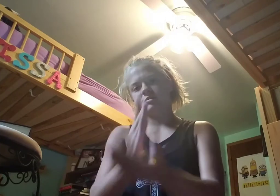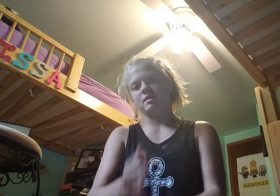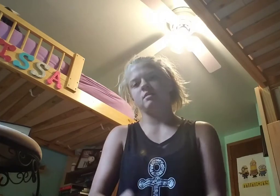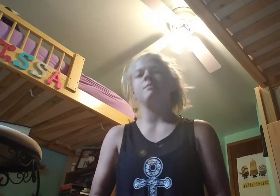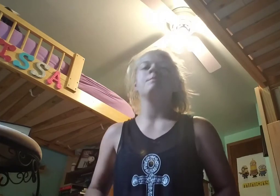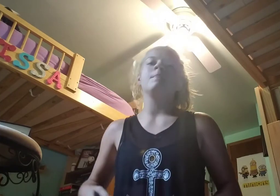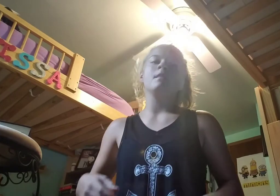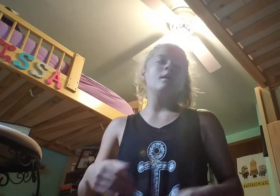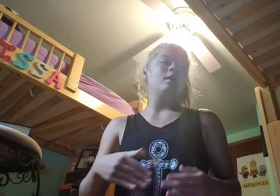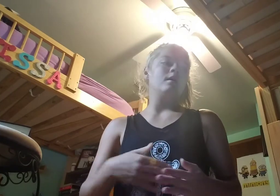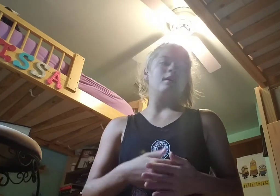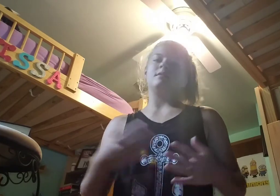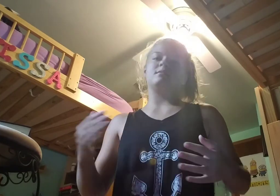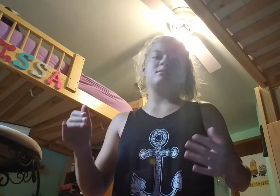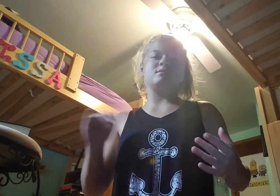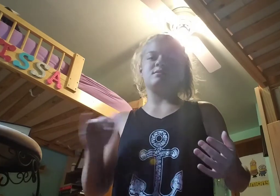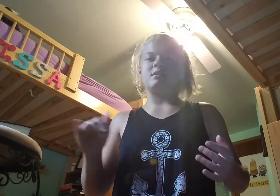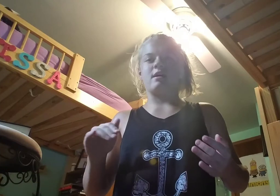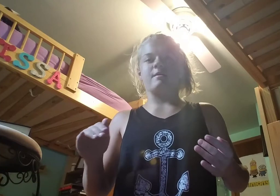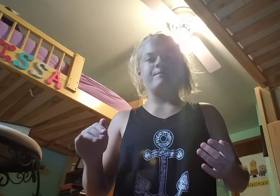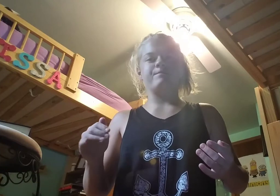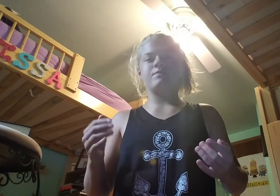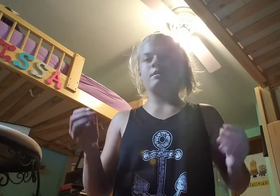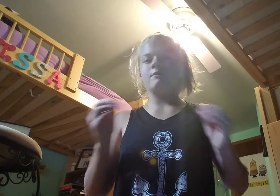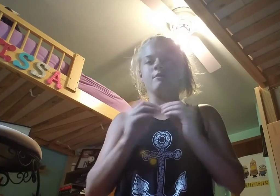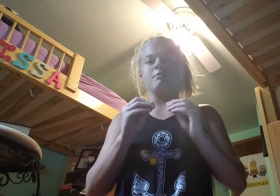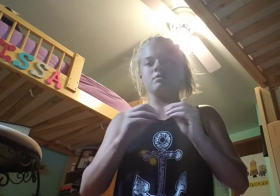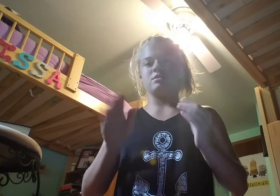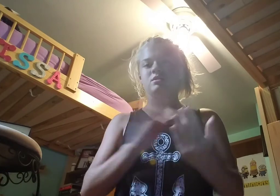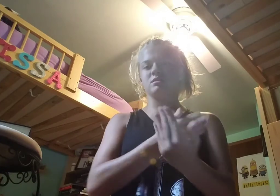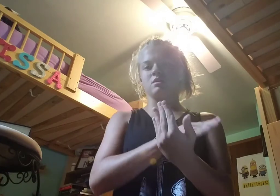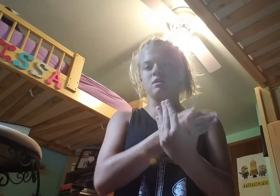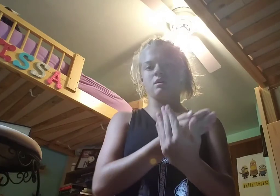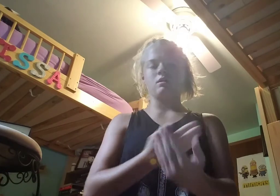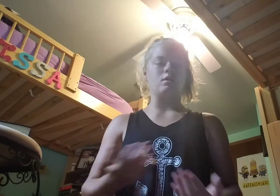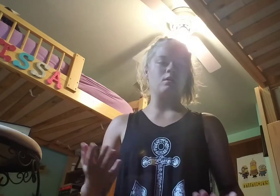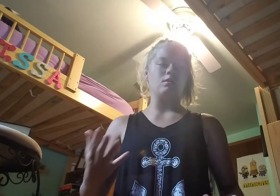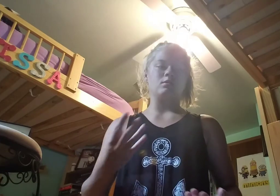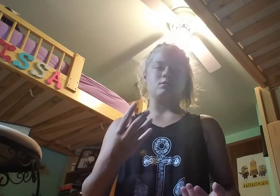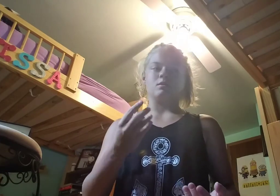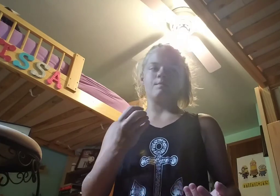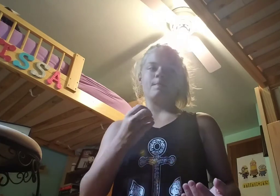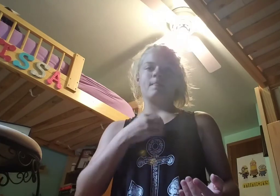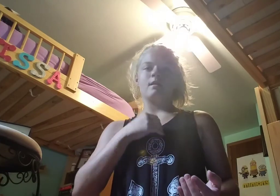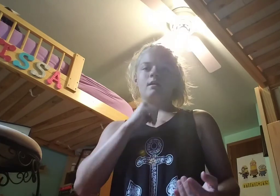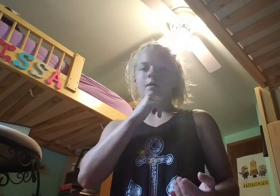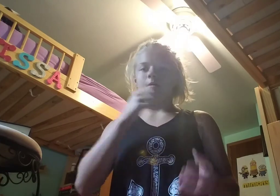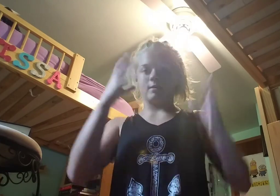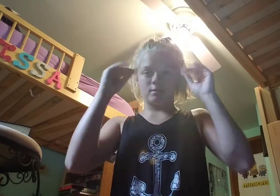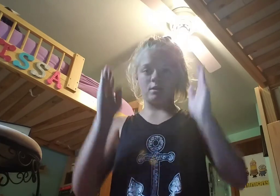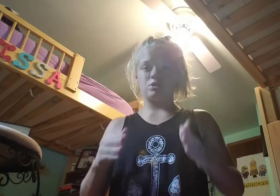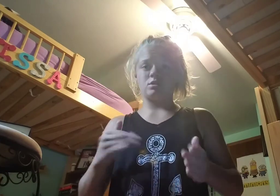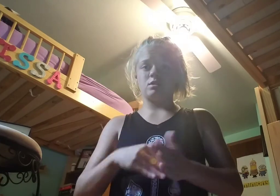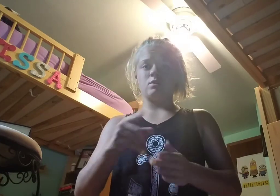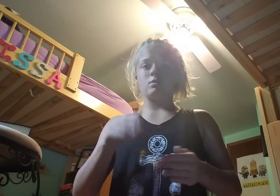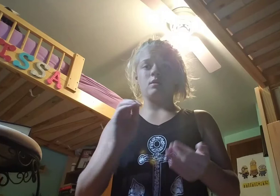sane. It's the same for most of the song, so I'm not going to teach it to you